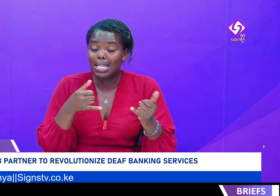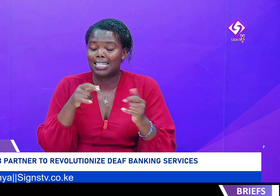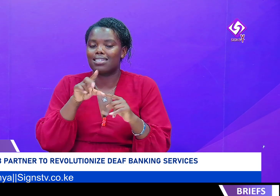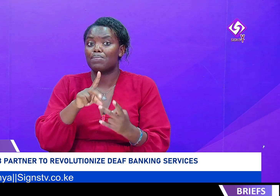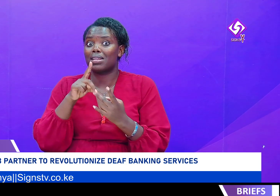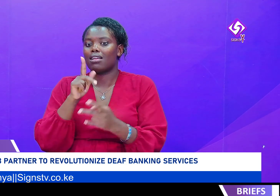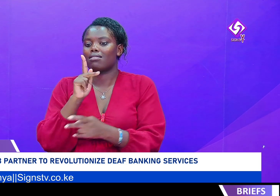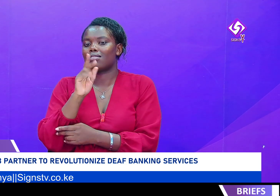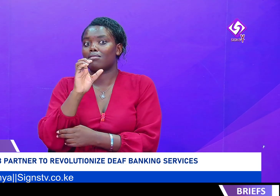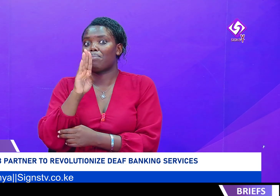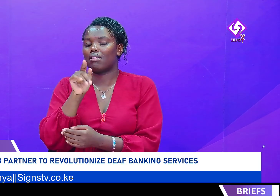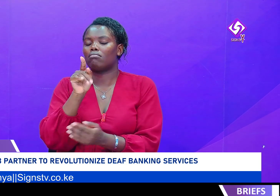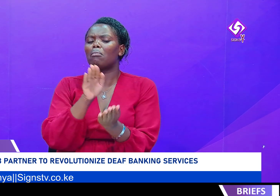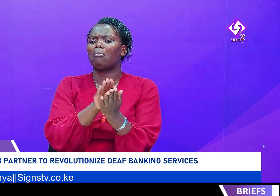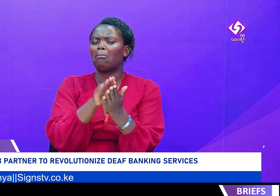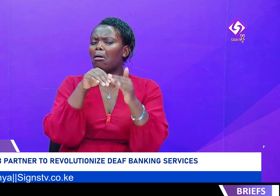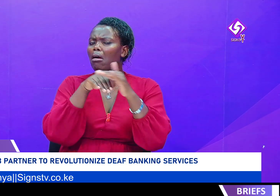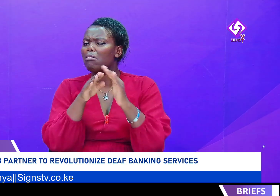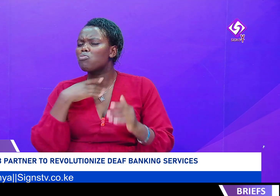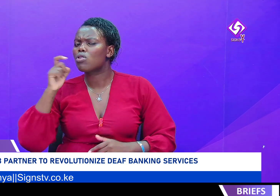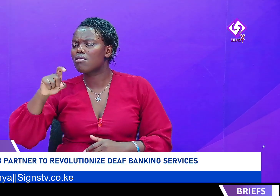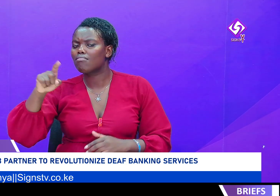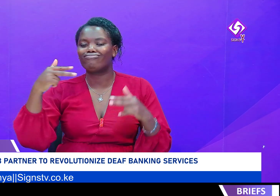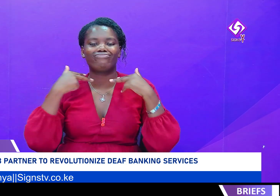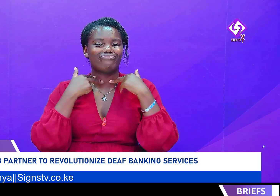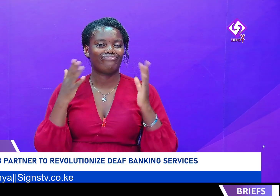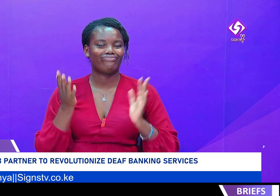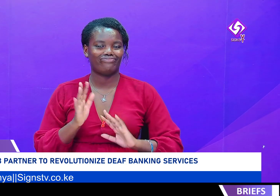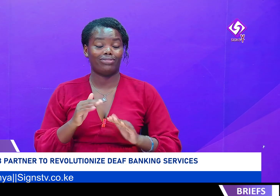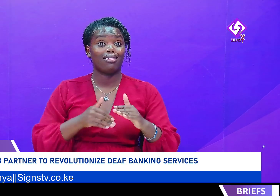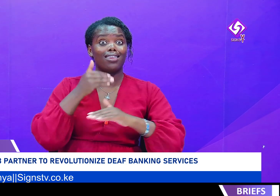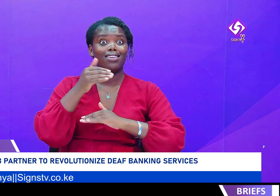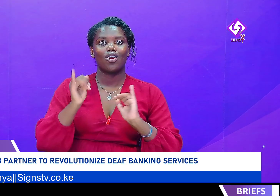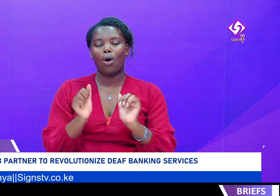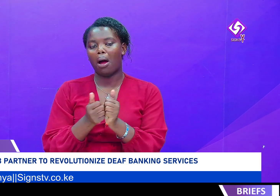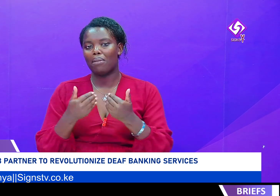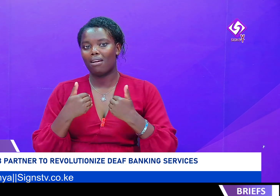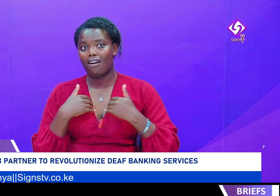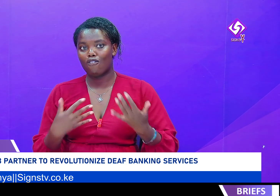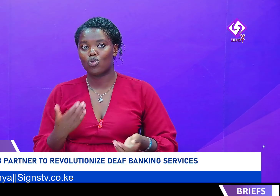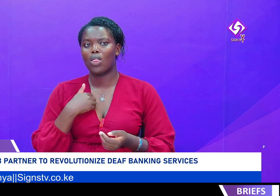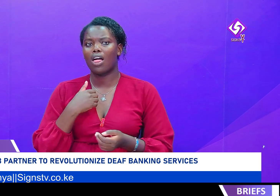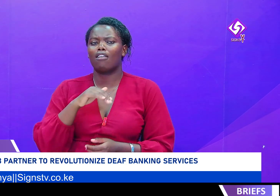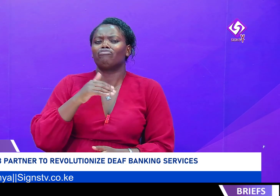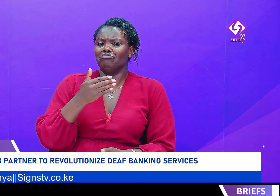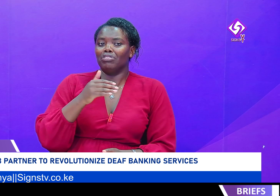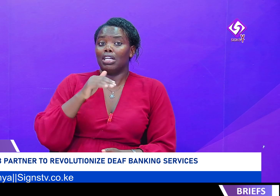language. So you can call through KCB Bank so that we don't get to be stuck, and also we eliminate barrier to